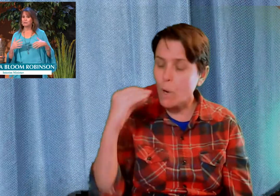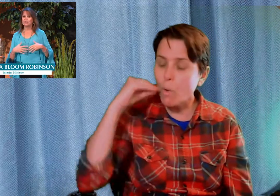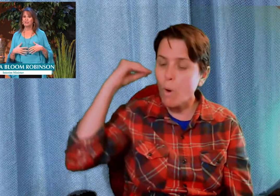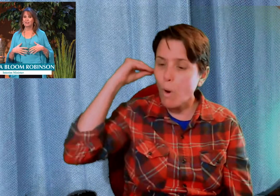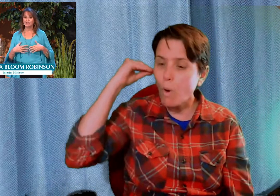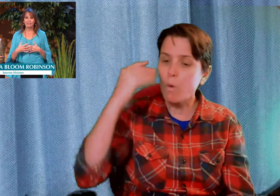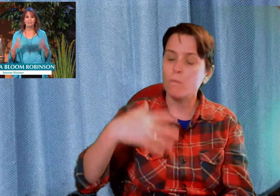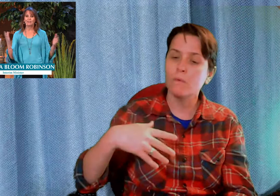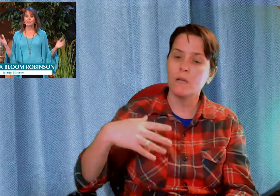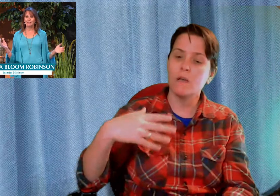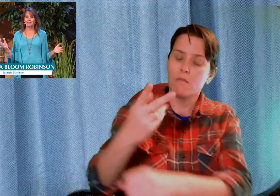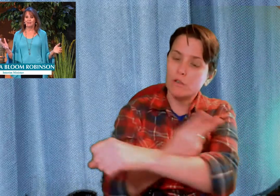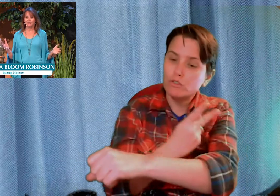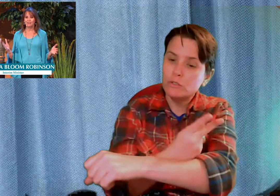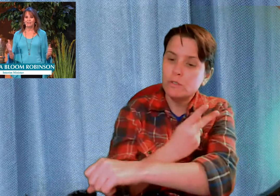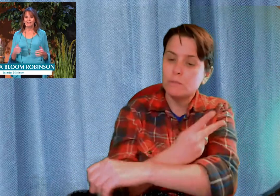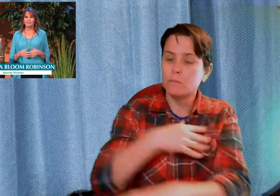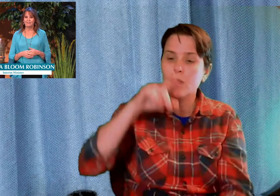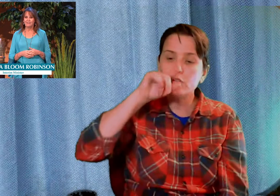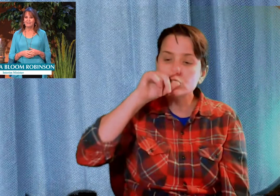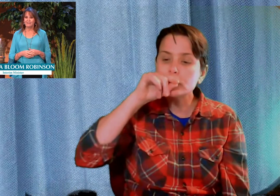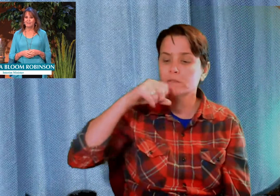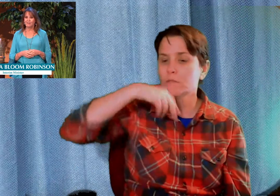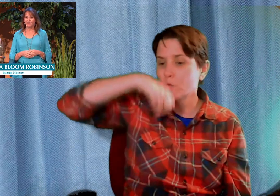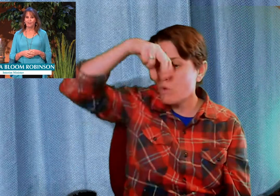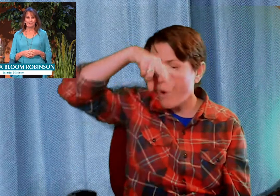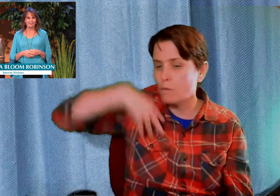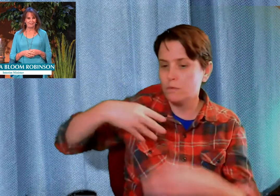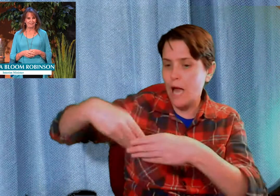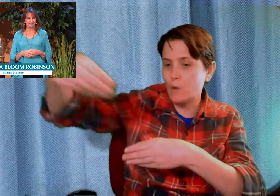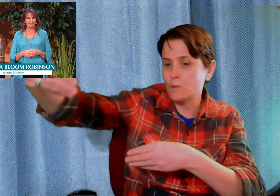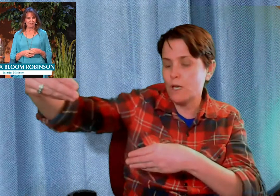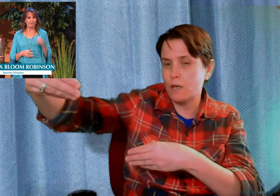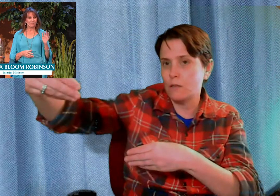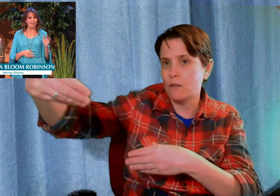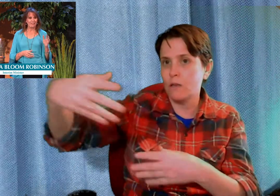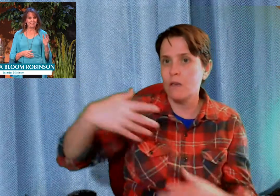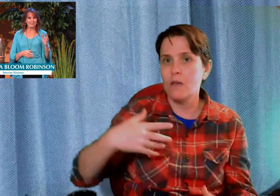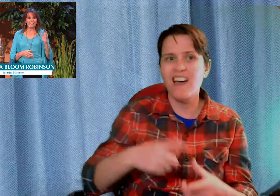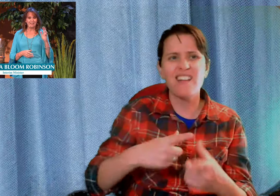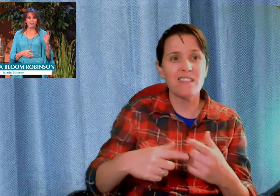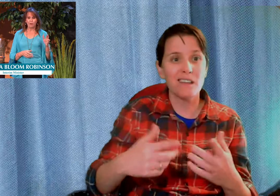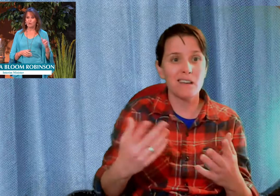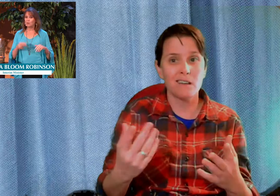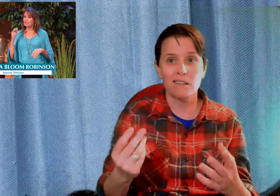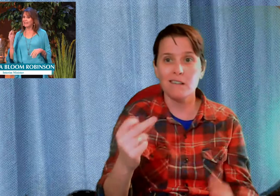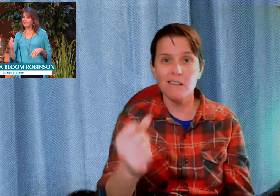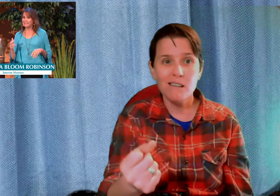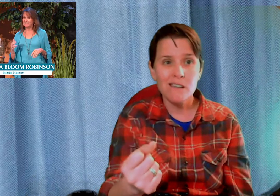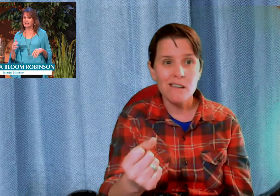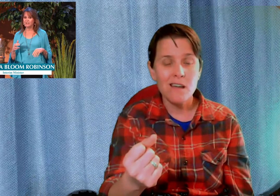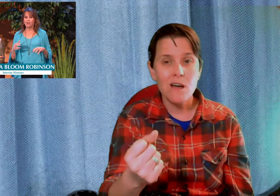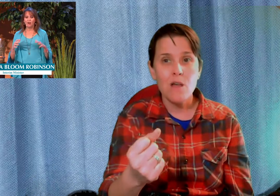the goats and the chickens, he cleared the space out. And all of a sudden, those 5 kids and the farmer's wife